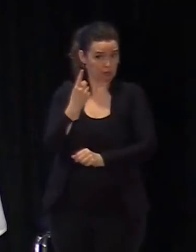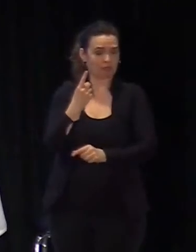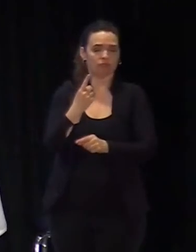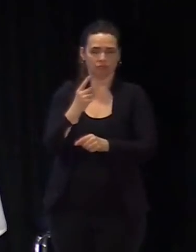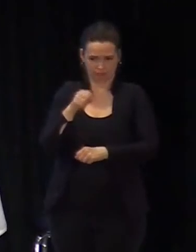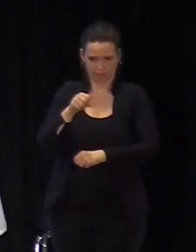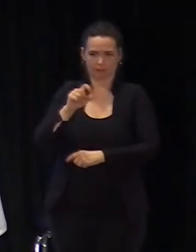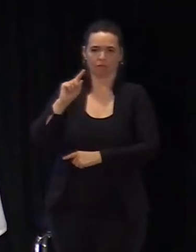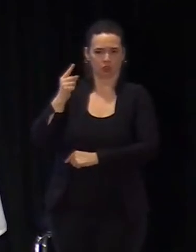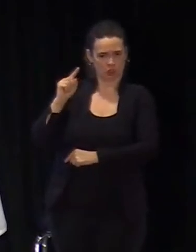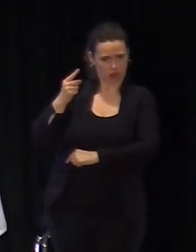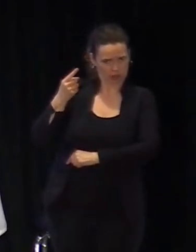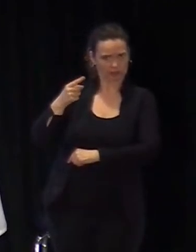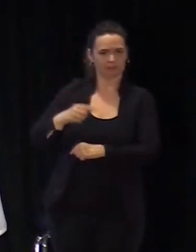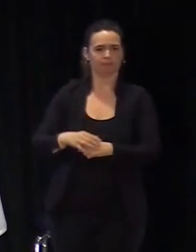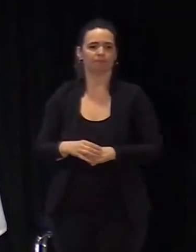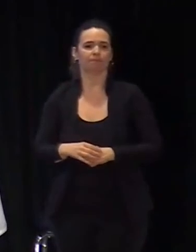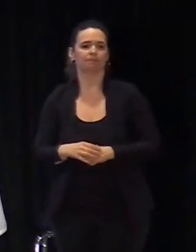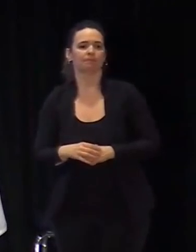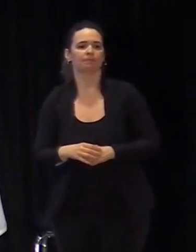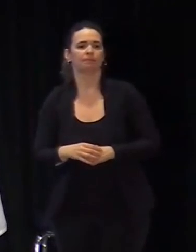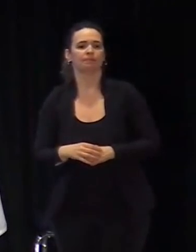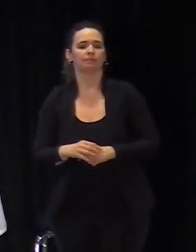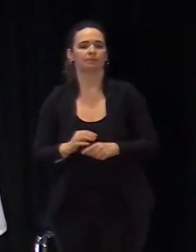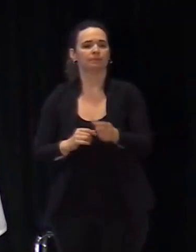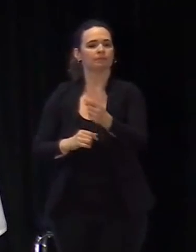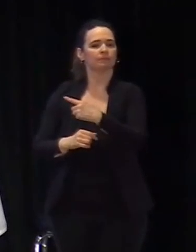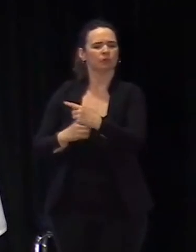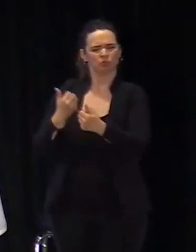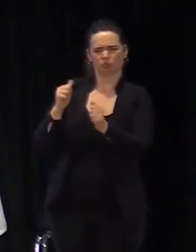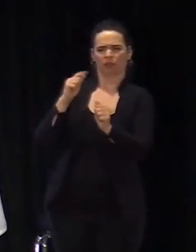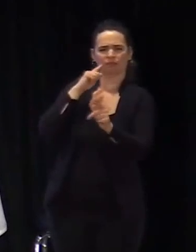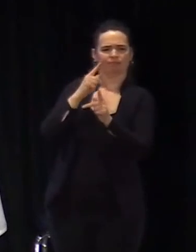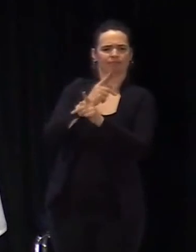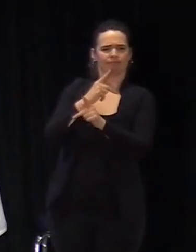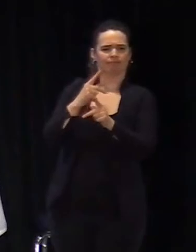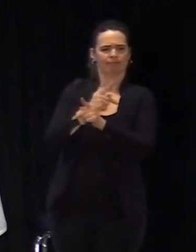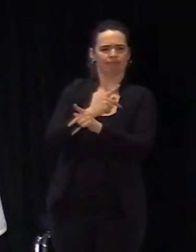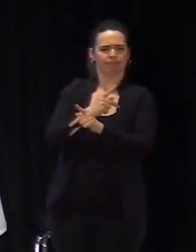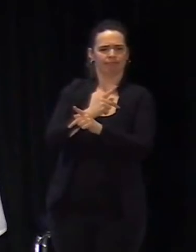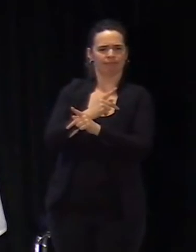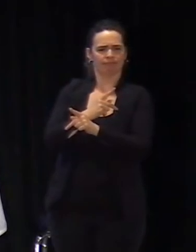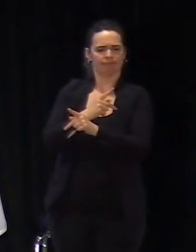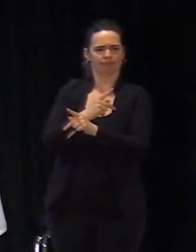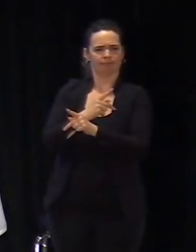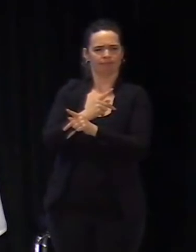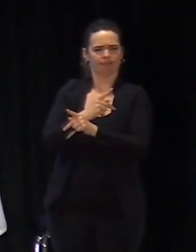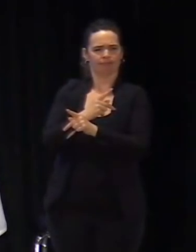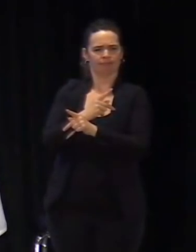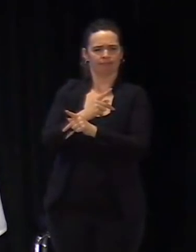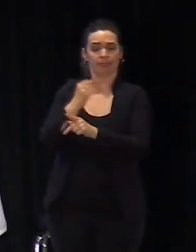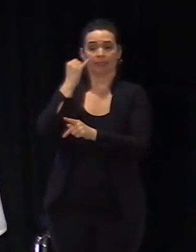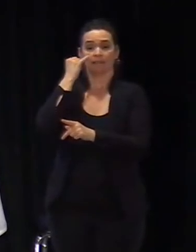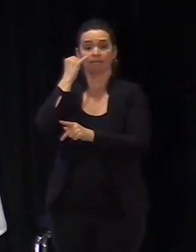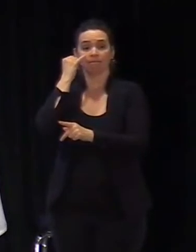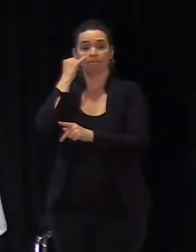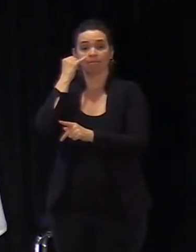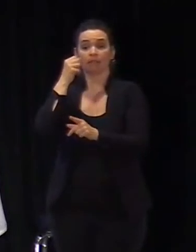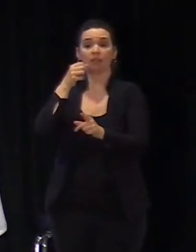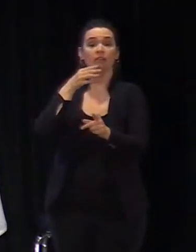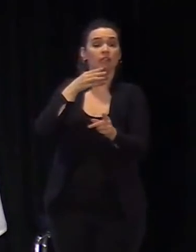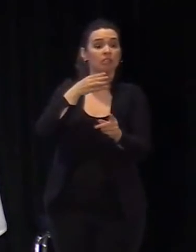clarify you're still trying to figure out as a group if you'll use doctors' offices to get to the people with